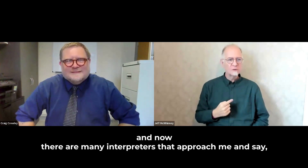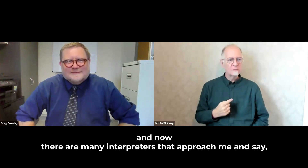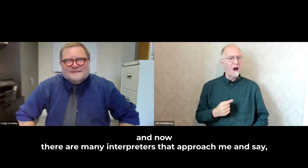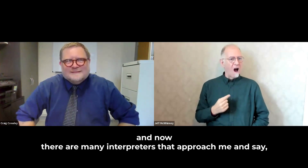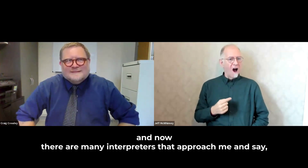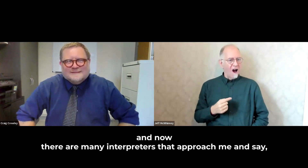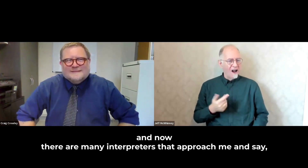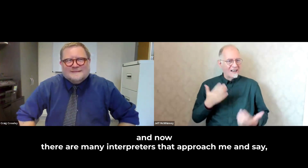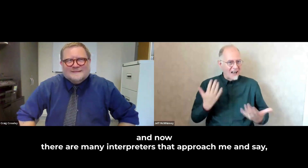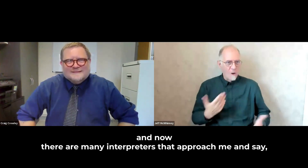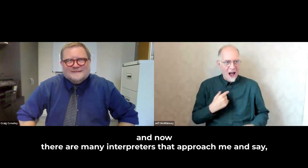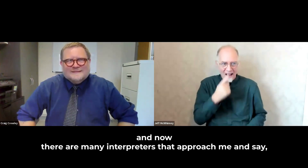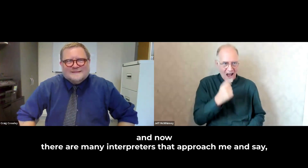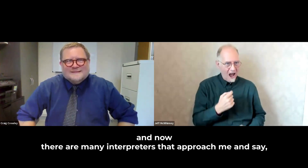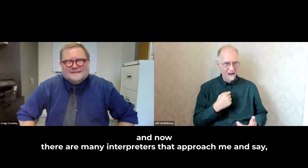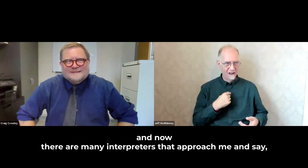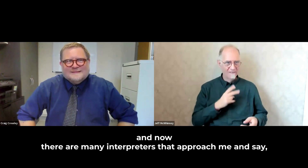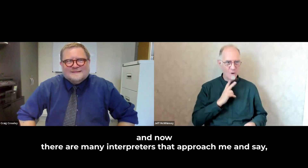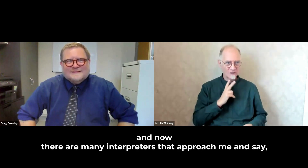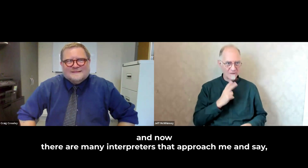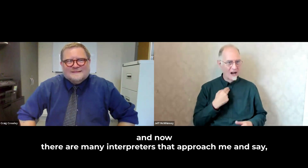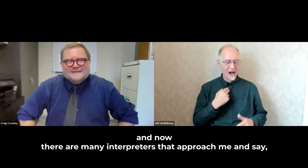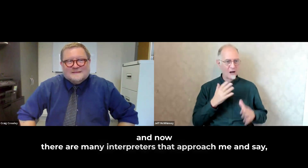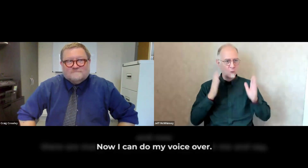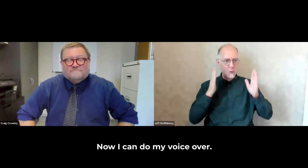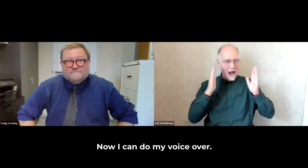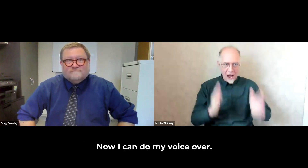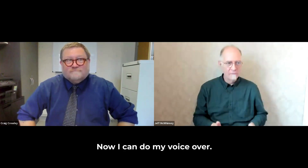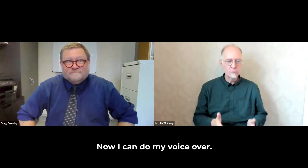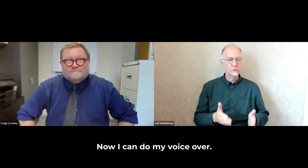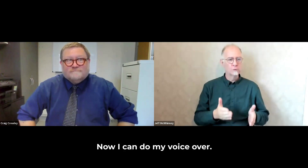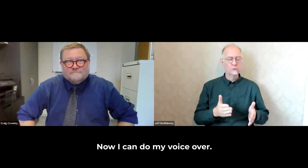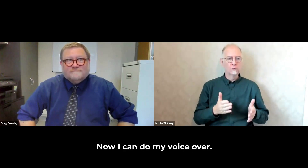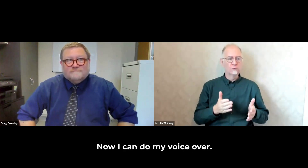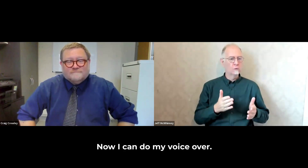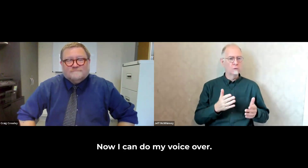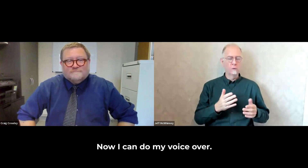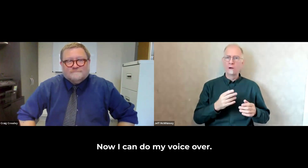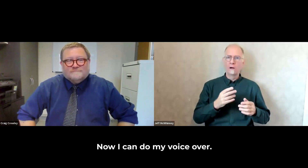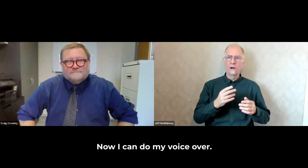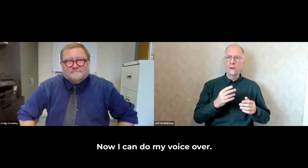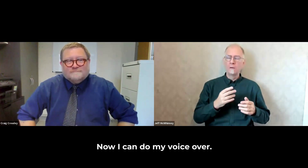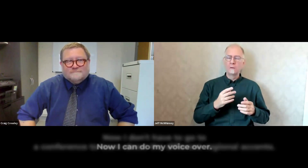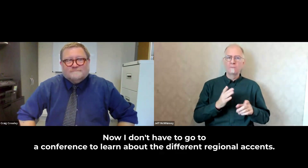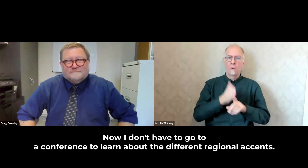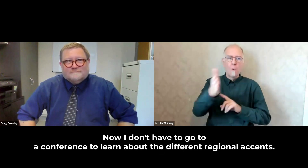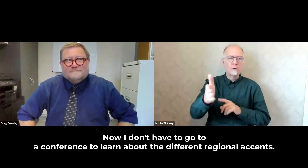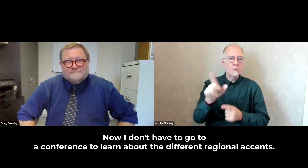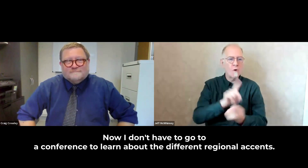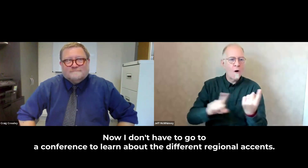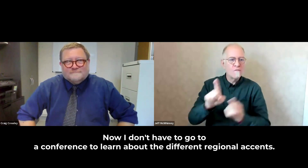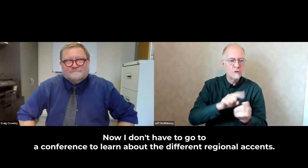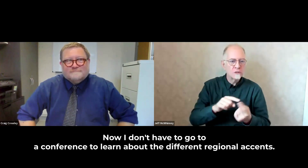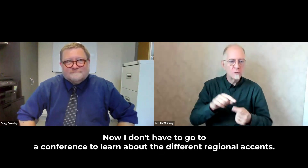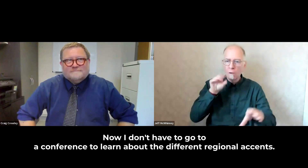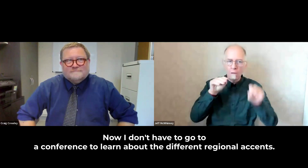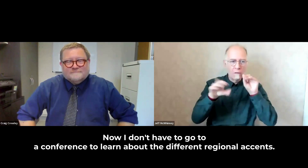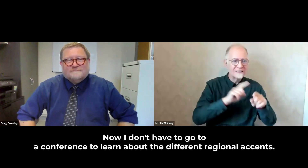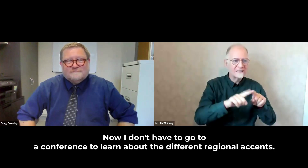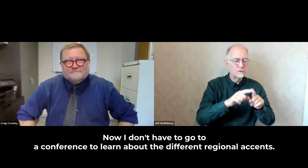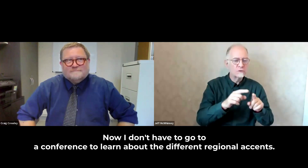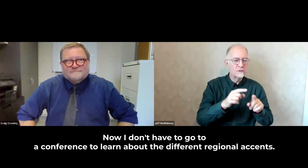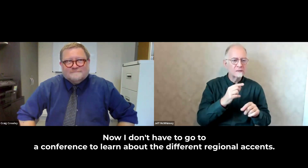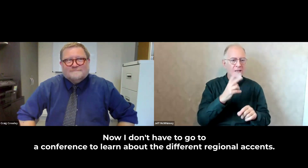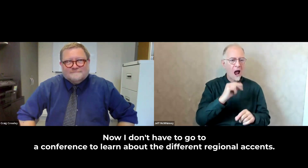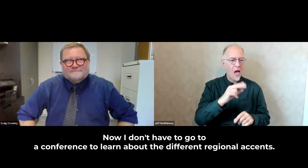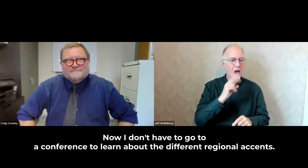now there are many interpreters that approach me and say, now I can do my voiceover. Now I don't have